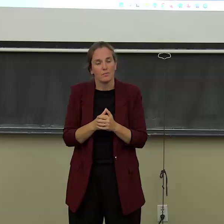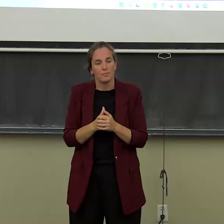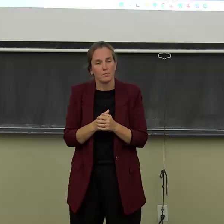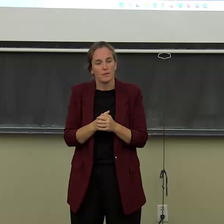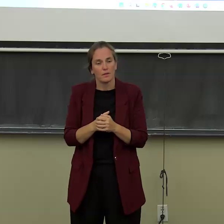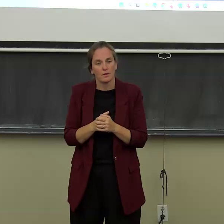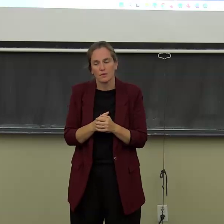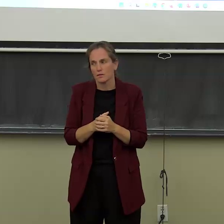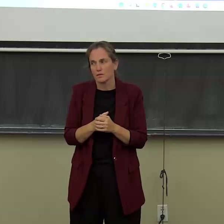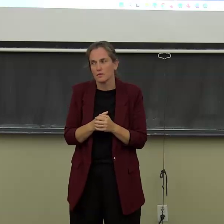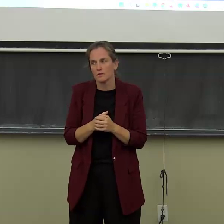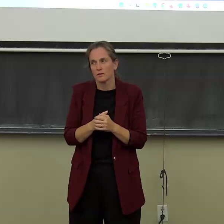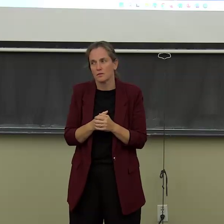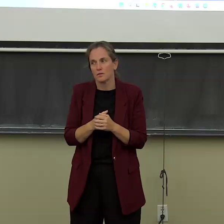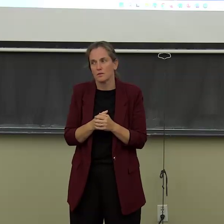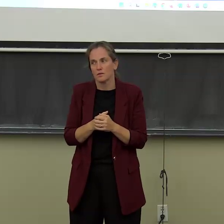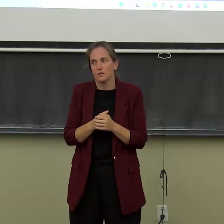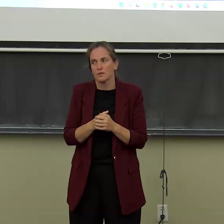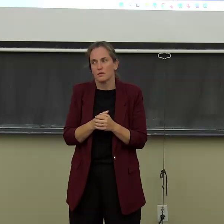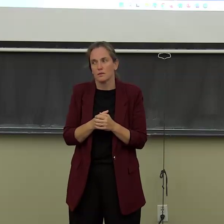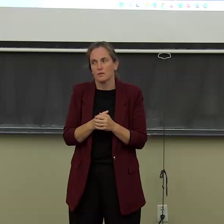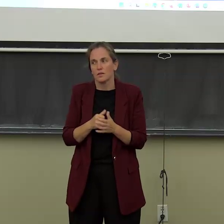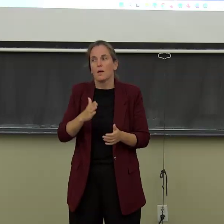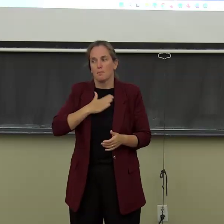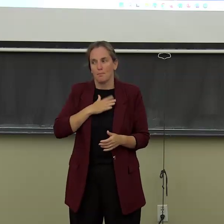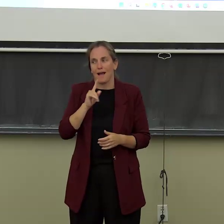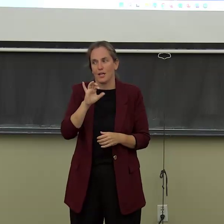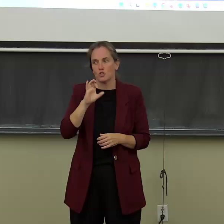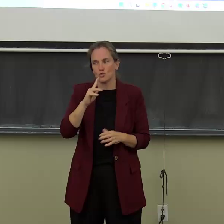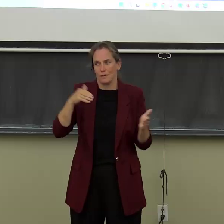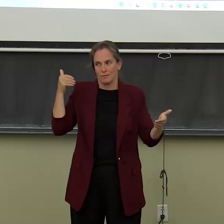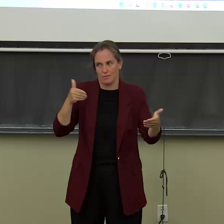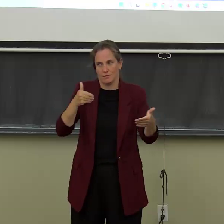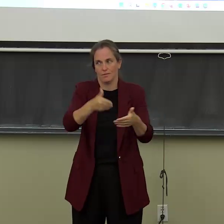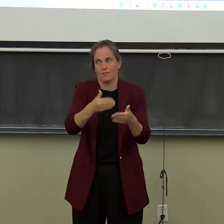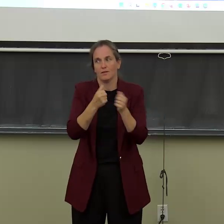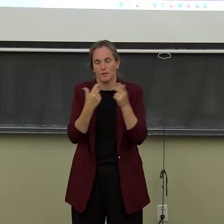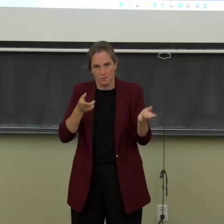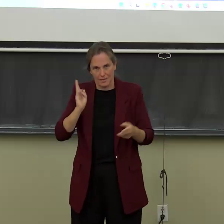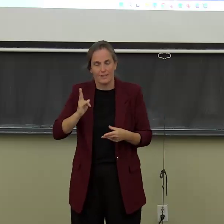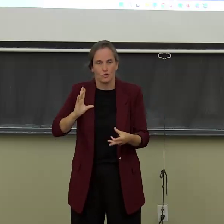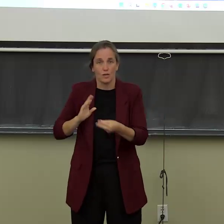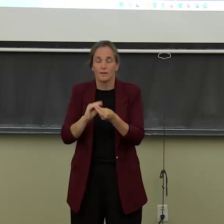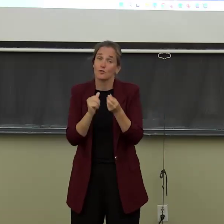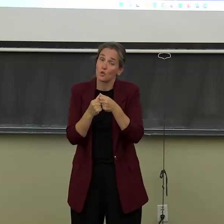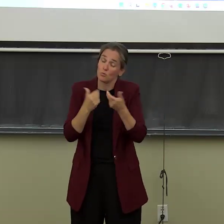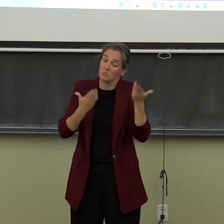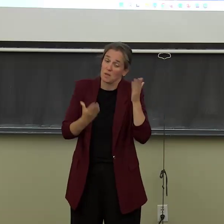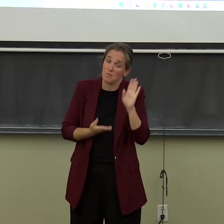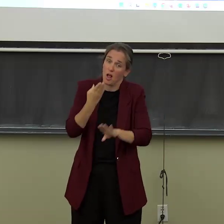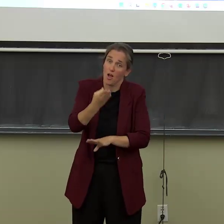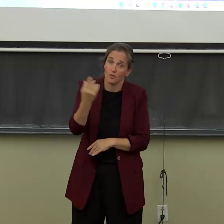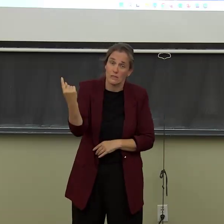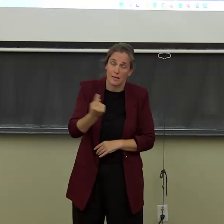so forth. Not sure if I can offer something, but maybe